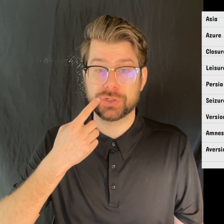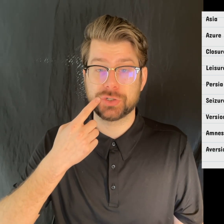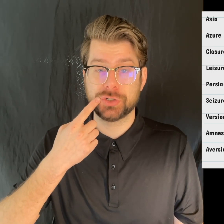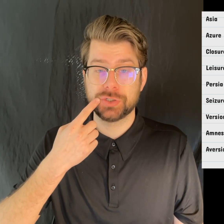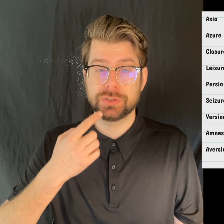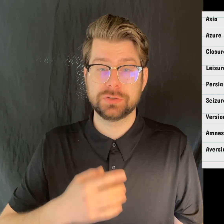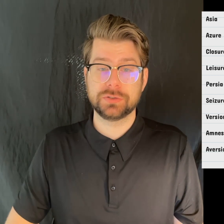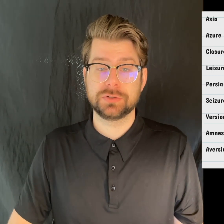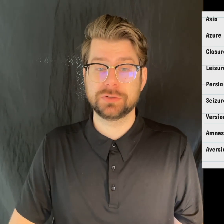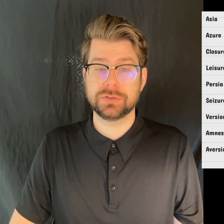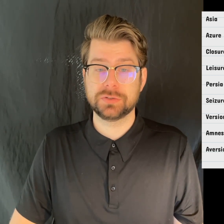seizure,